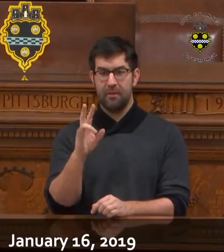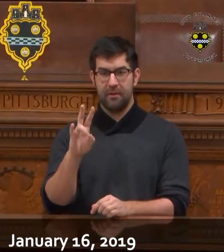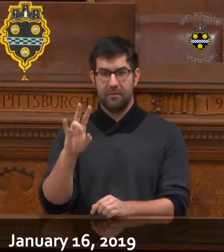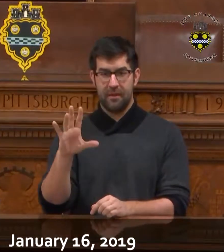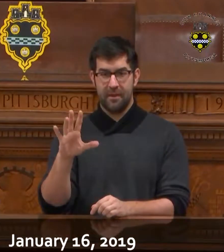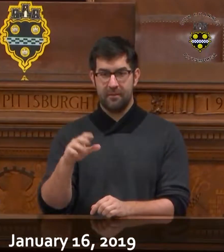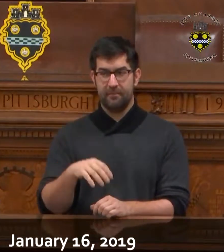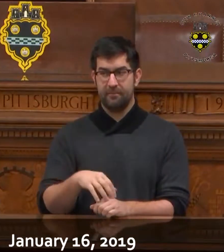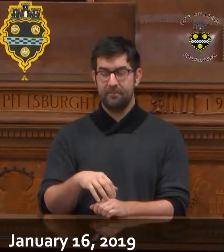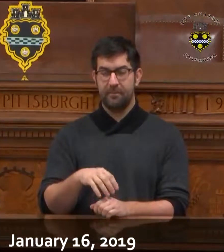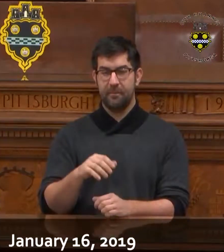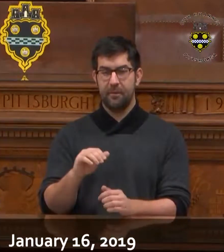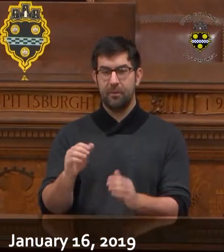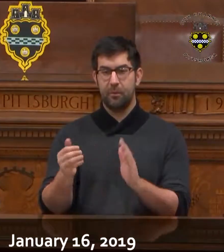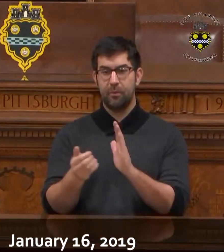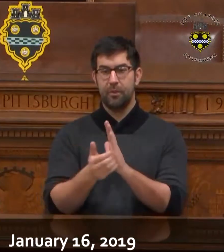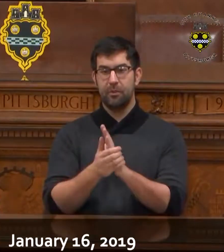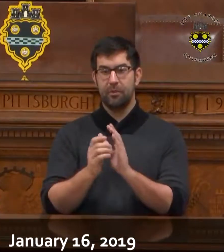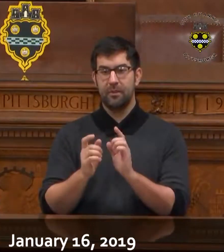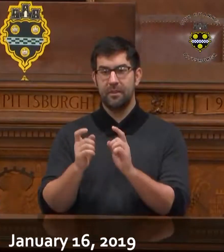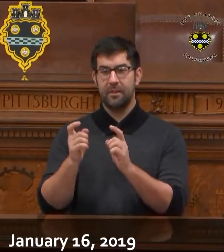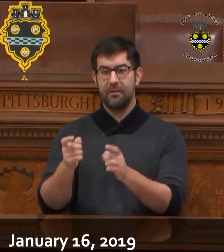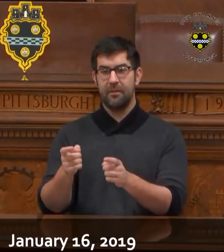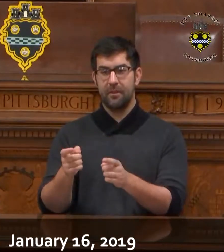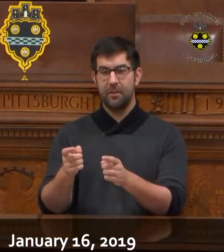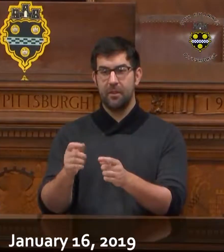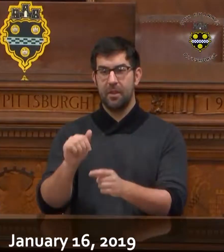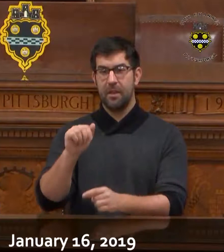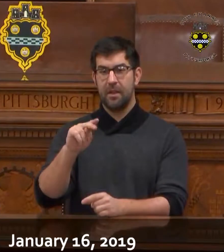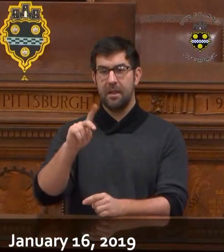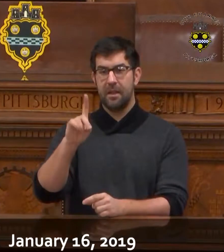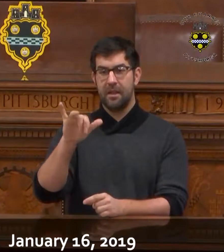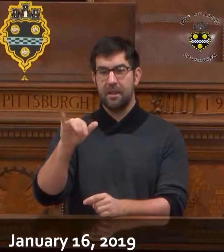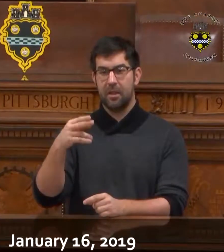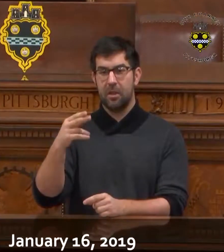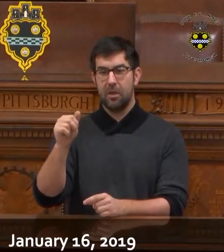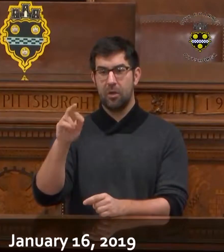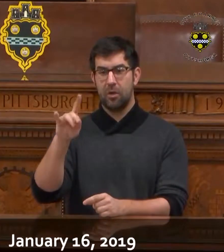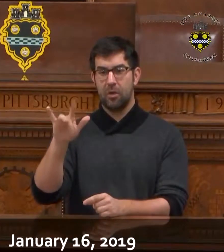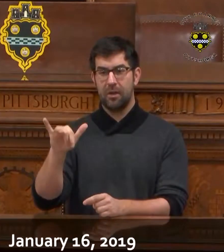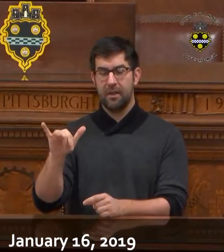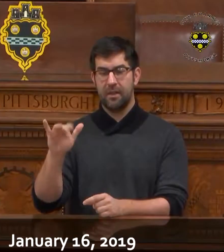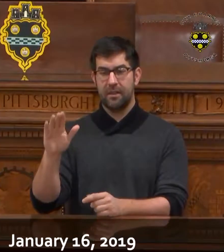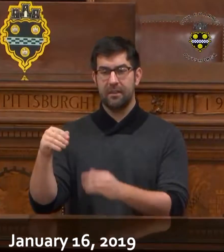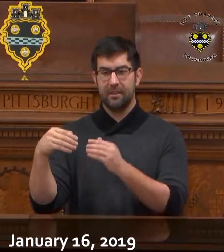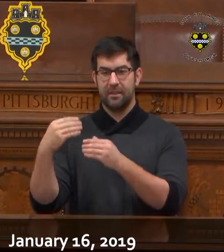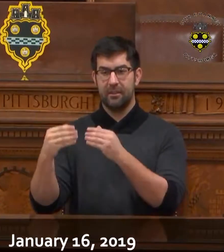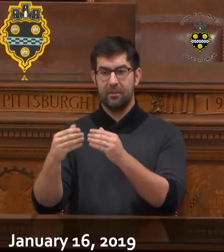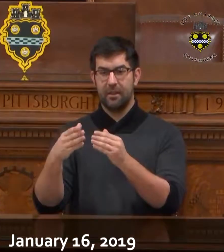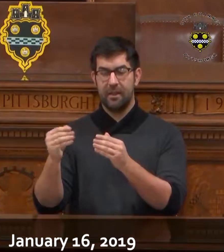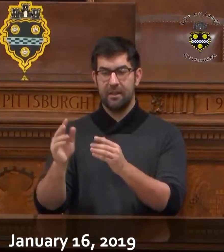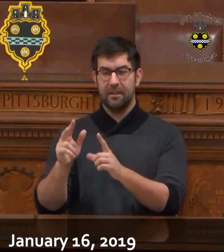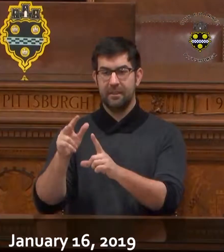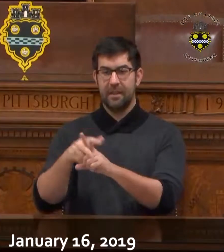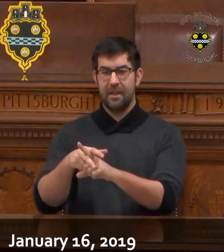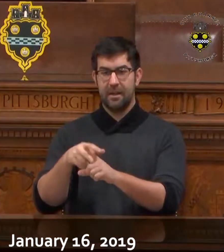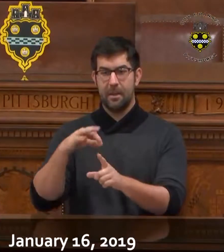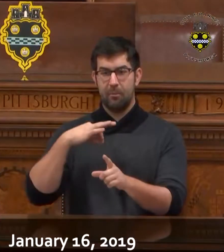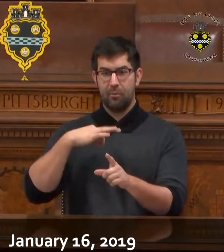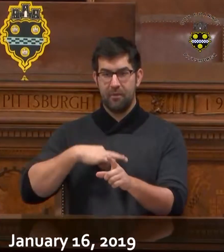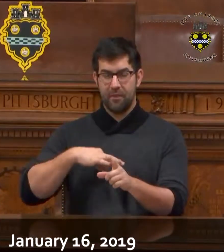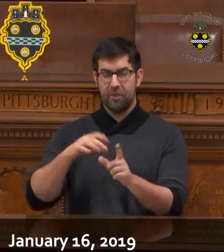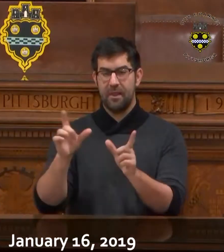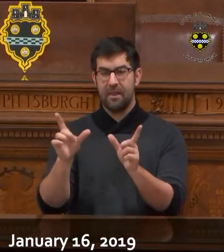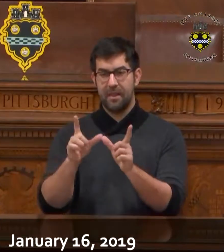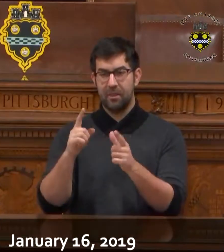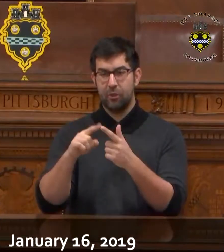2019-1275, resolution granting unto Andy Hardy, the successors and assigns the privilege and license